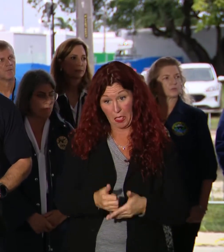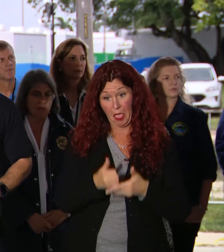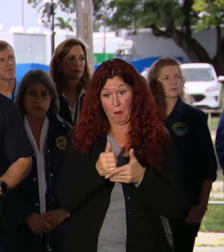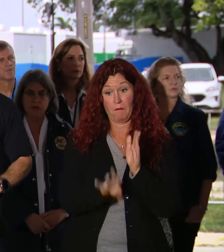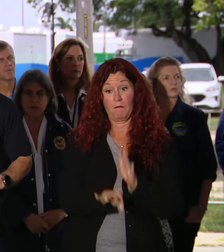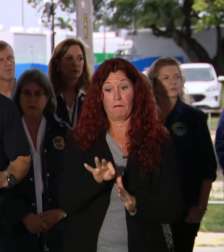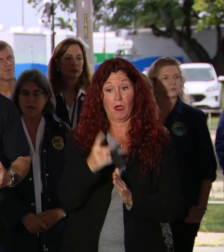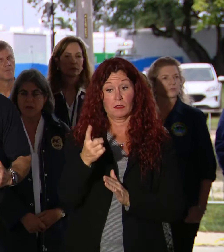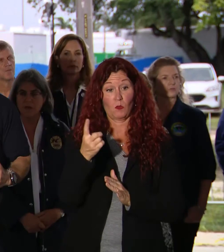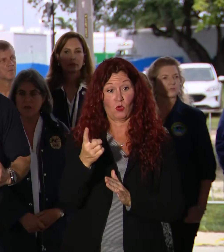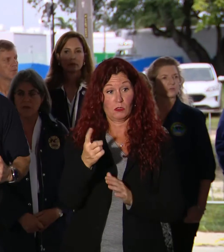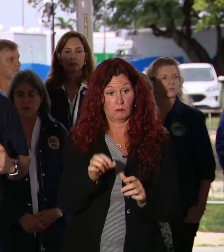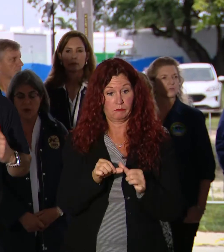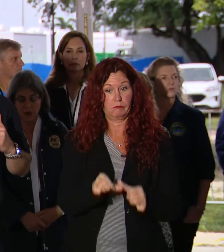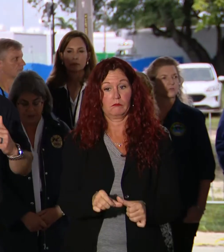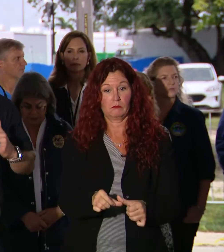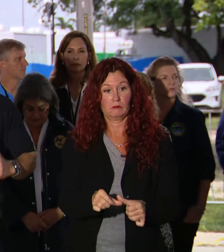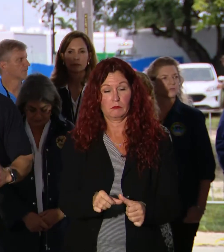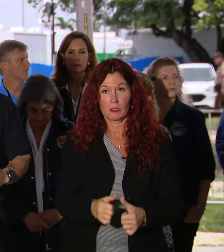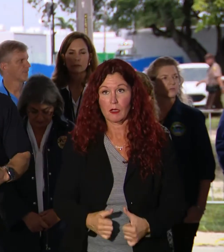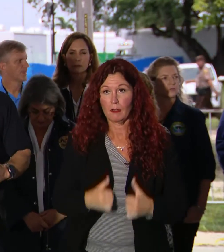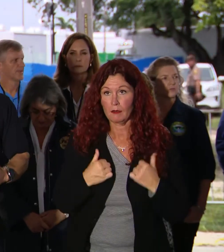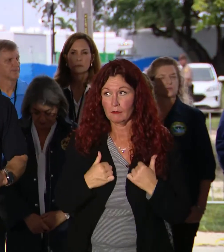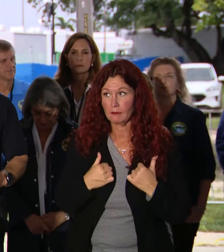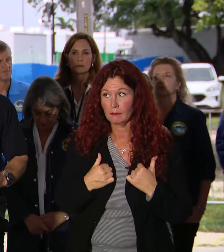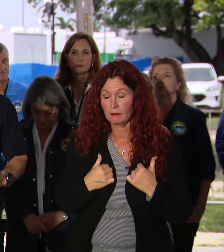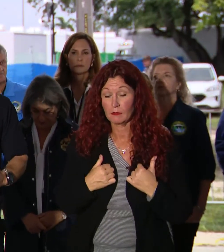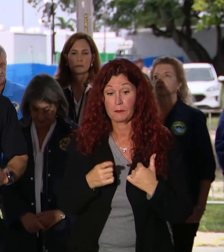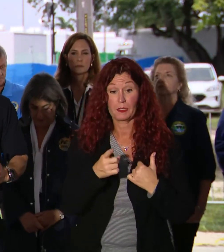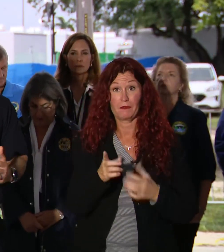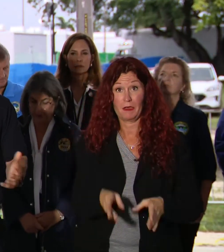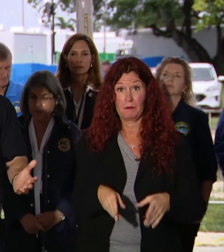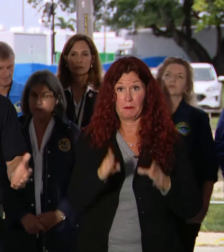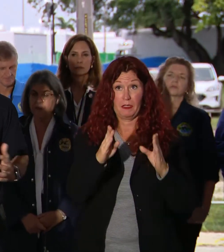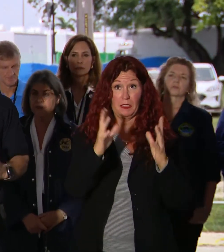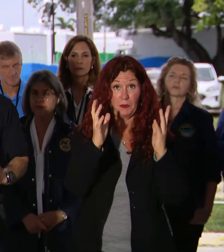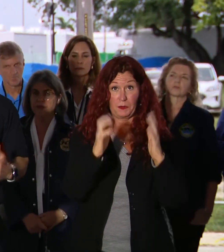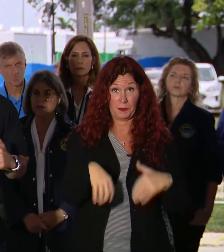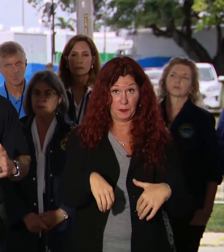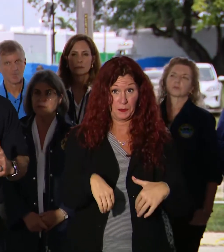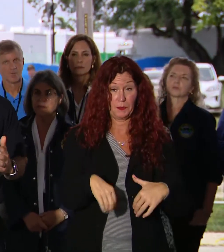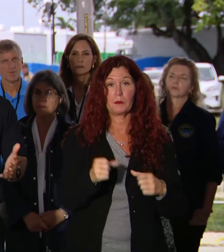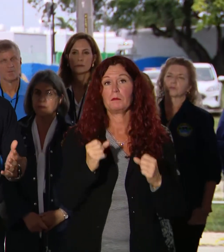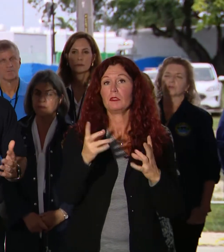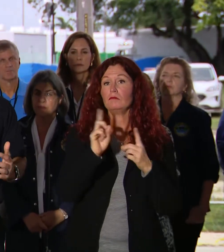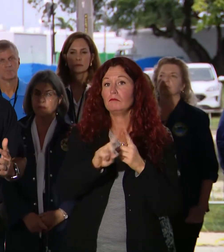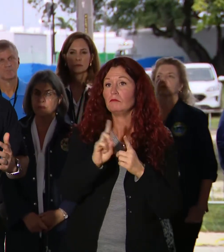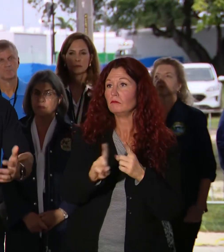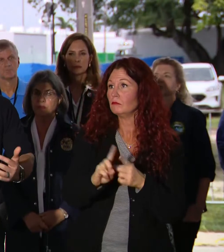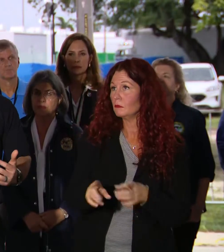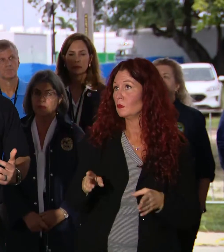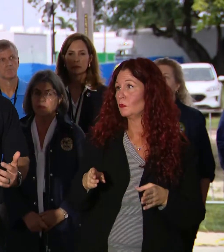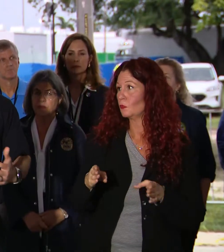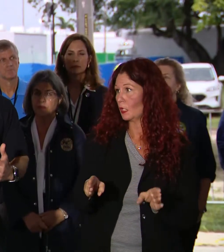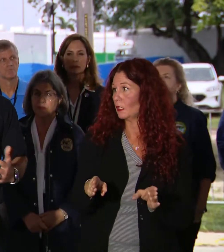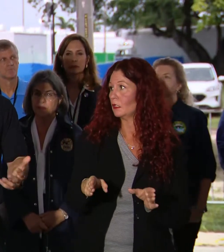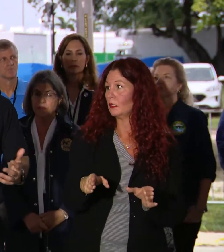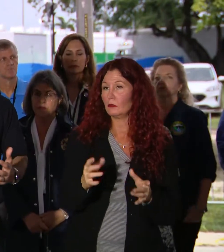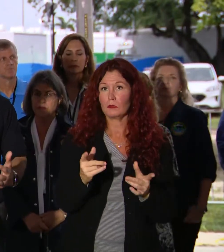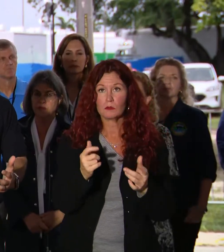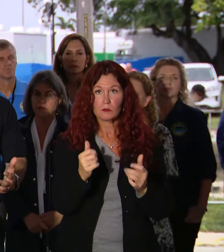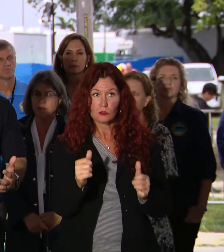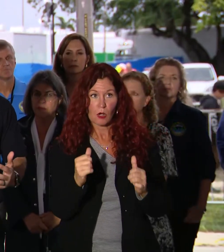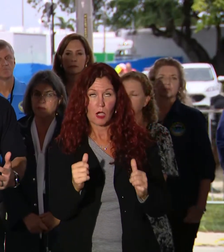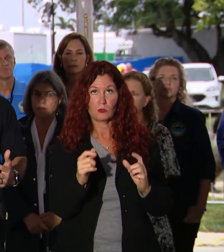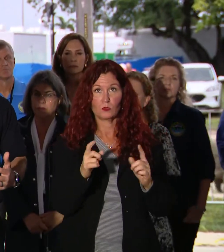alive? So if the building comes down, there are a number of different manners in which we can try to direct